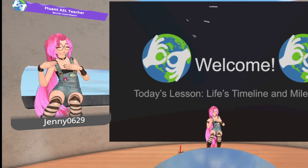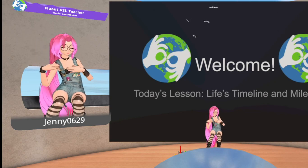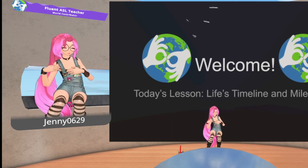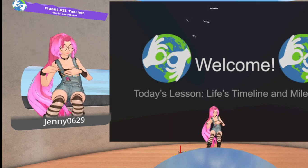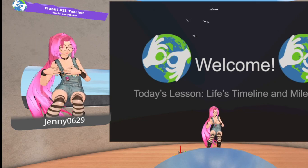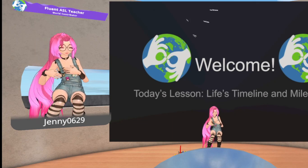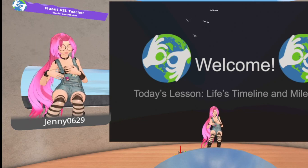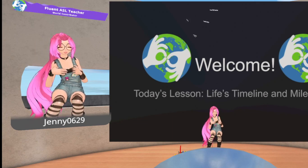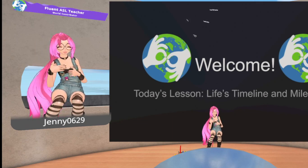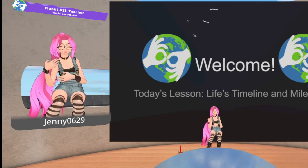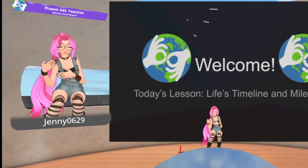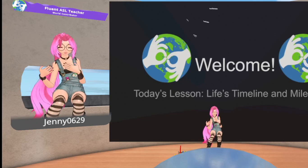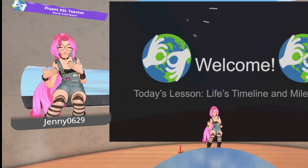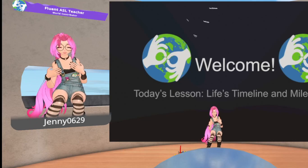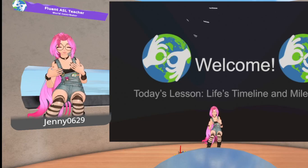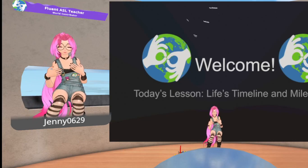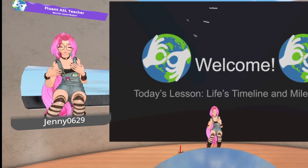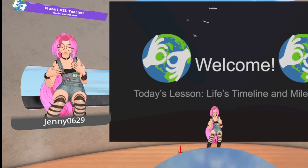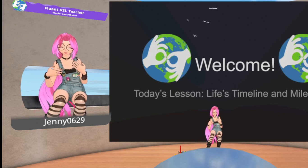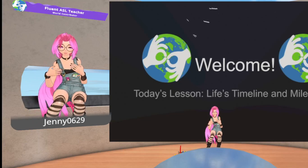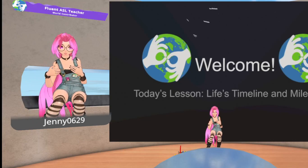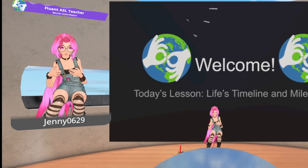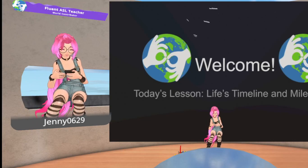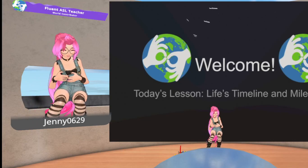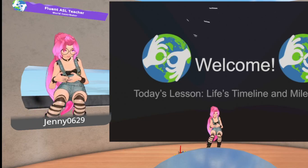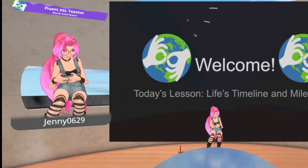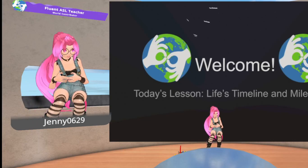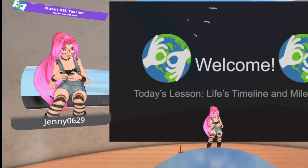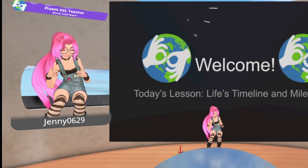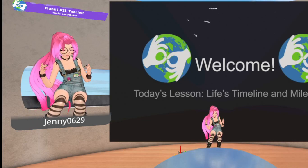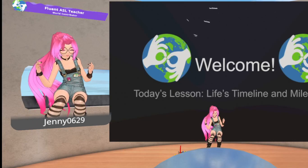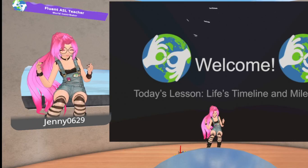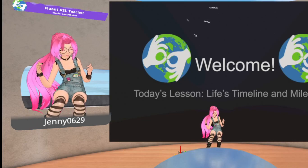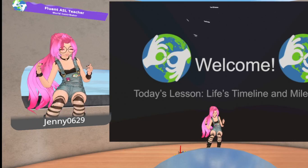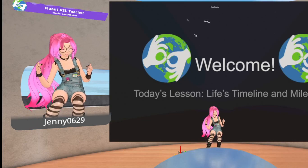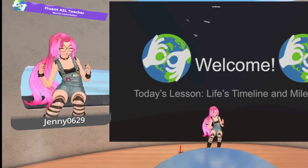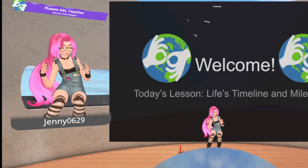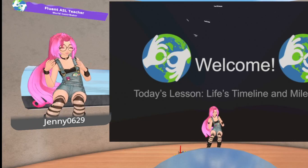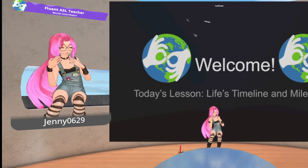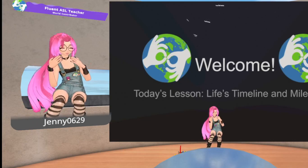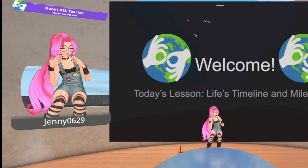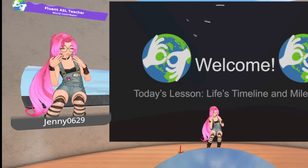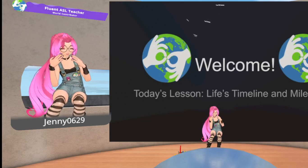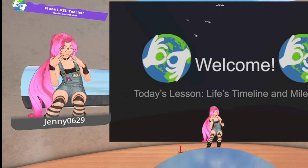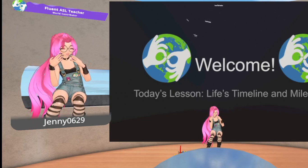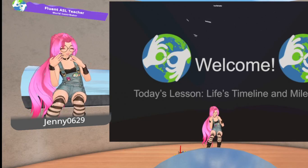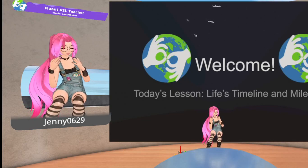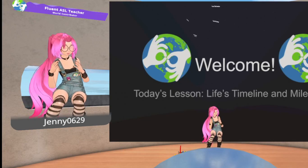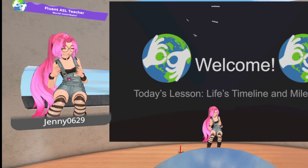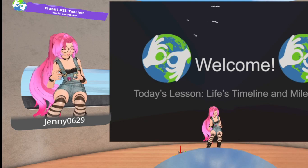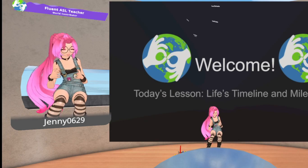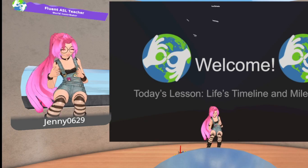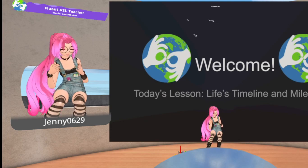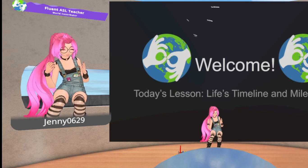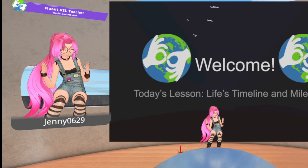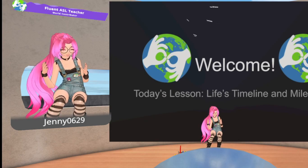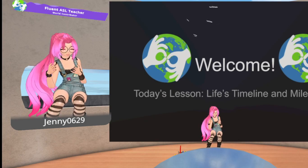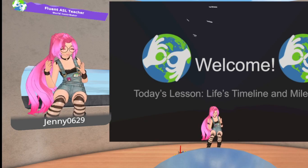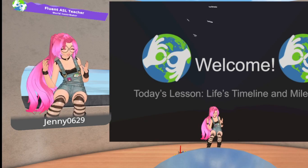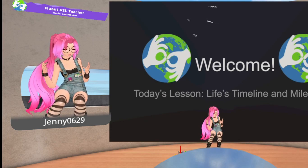in. So things just, or if you're describing a lot of things, you're gonna kind of make your teeth big,